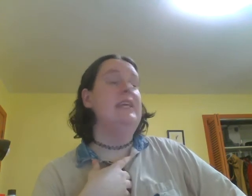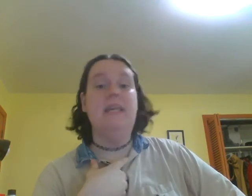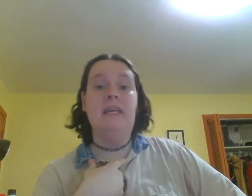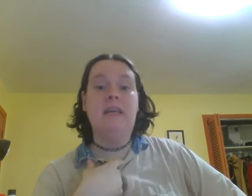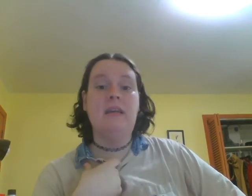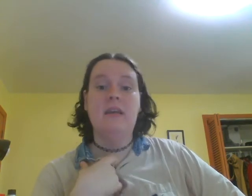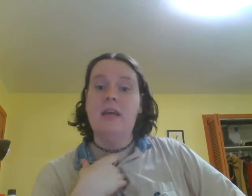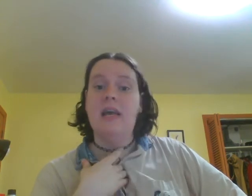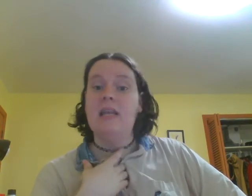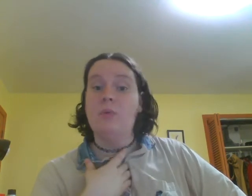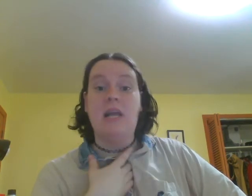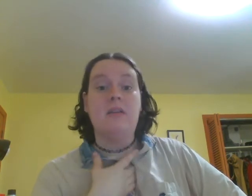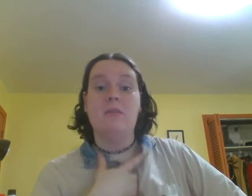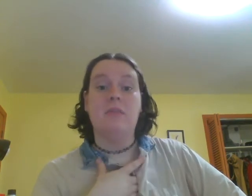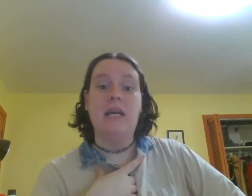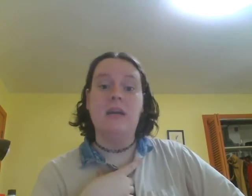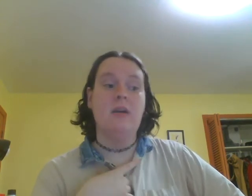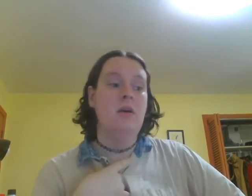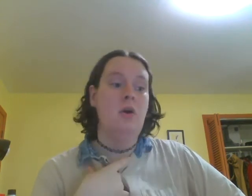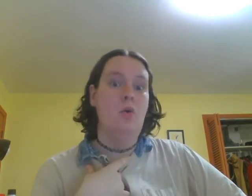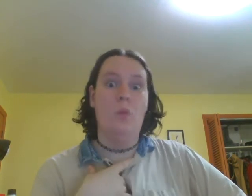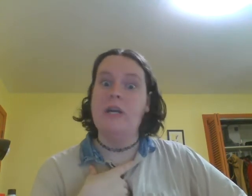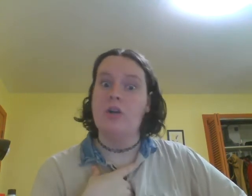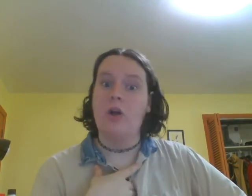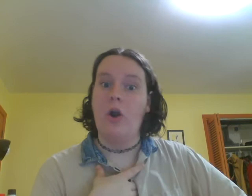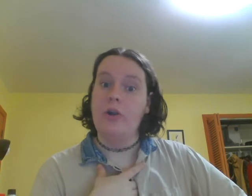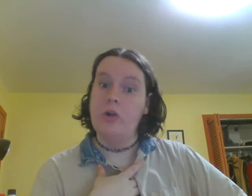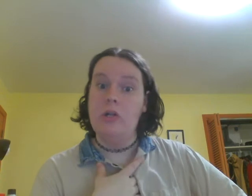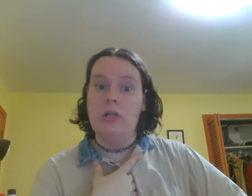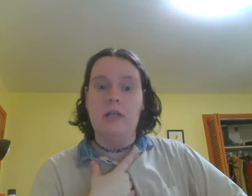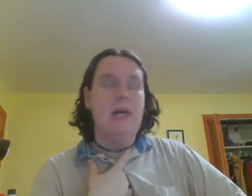E, any random weird cardinal, like